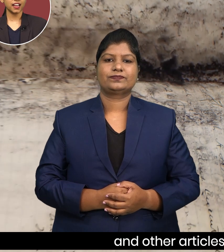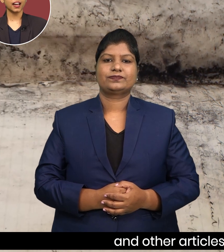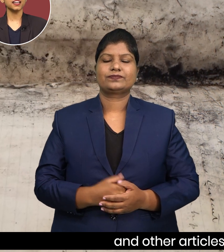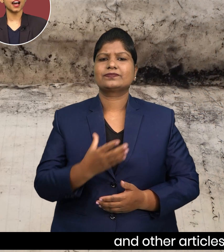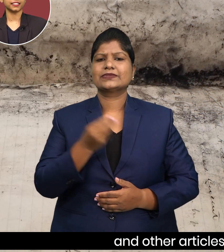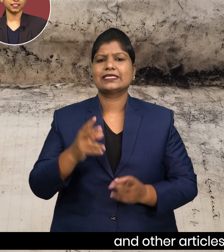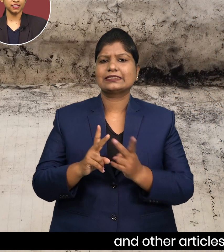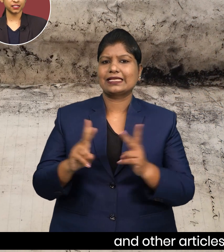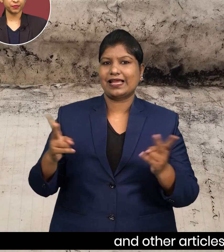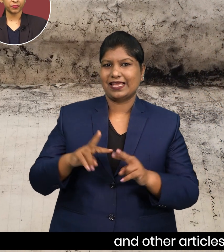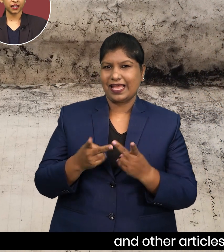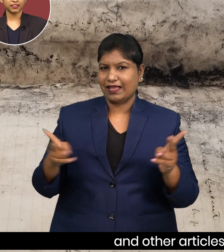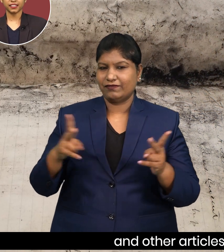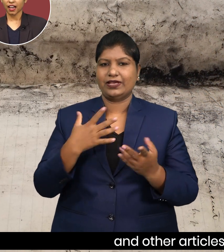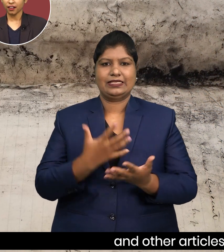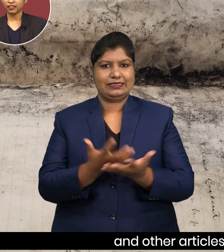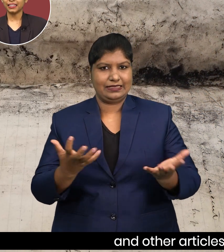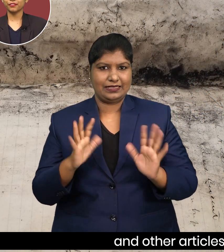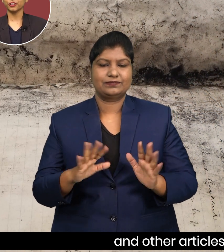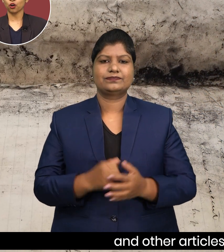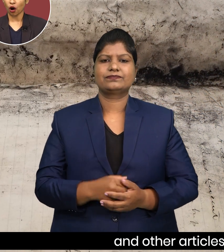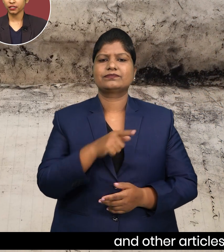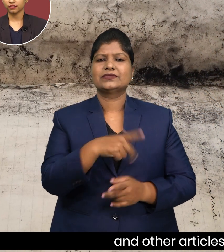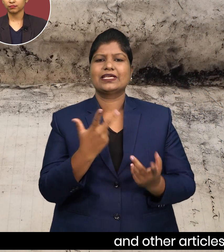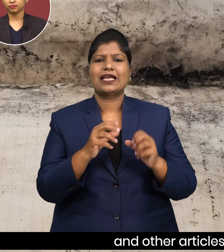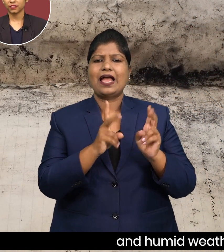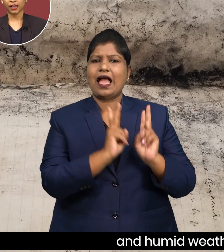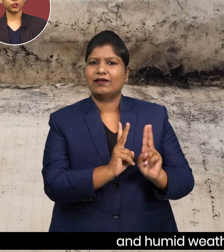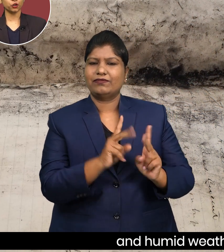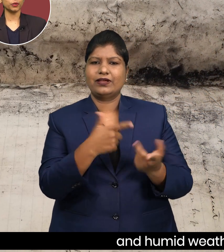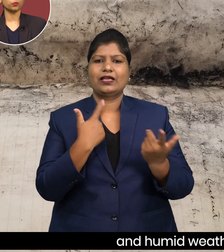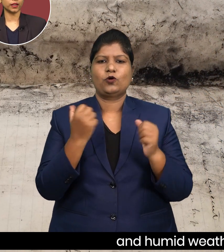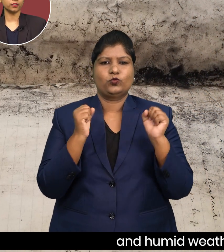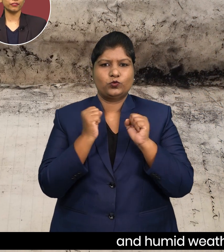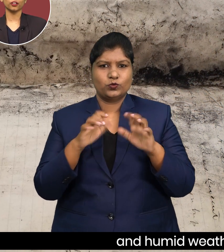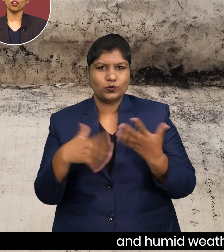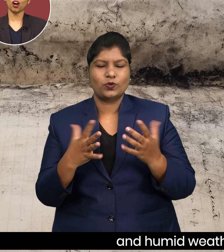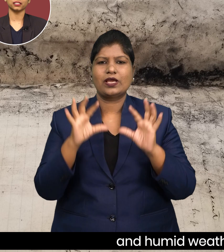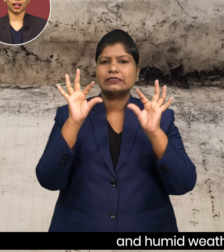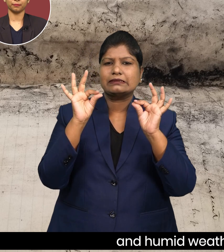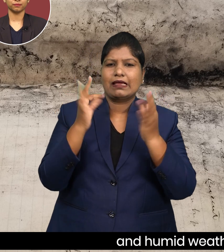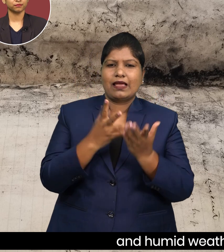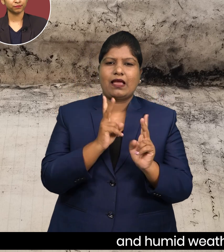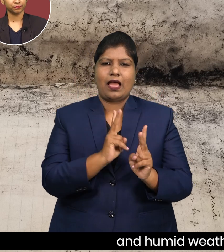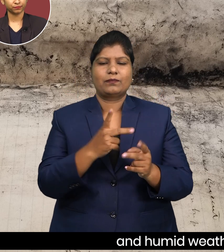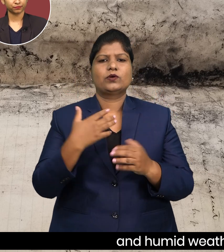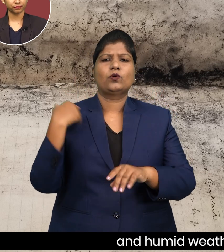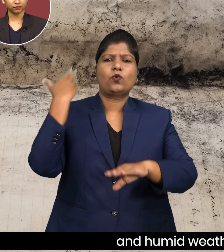and other articles that are left in hot and humid weather for a long time.